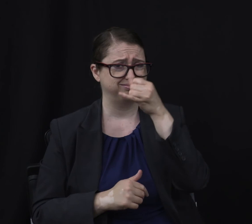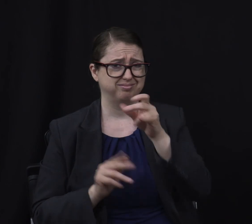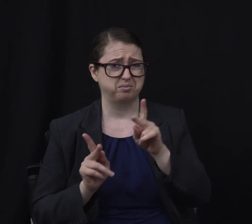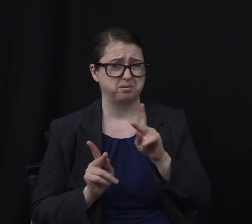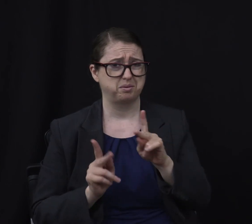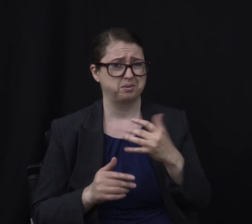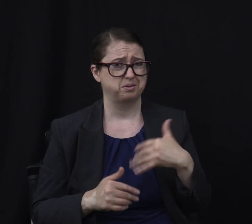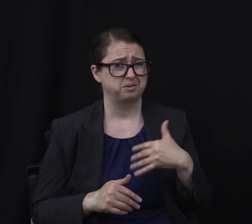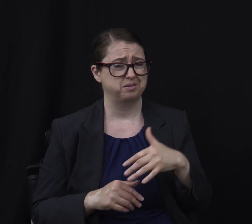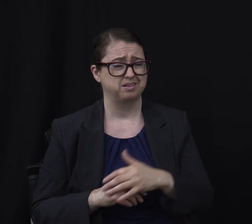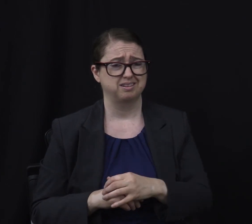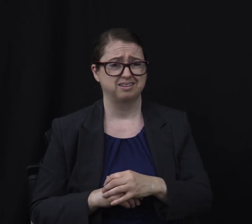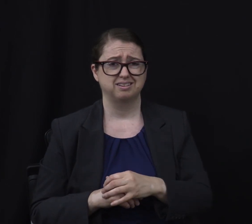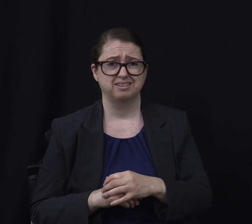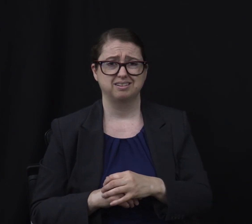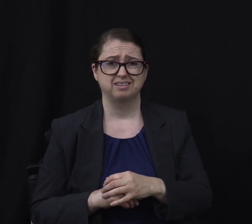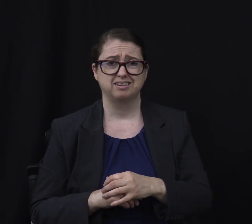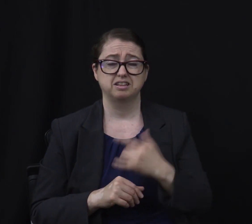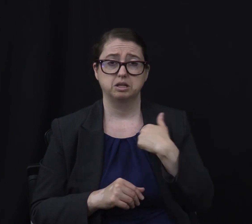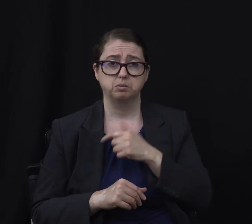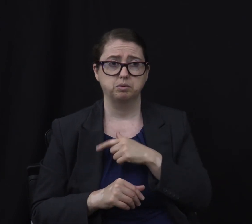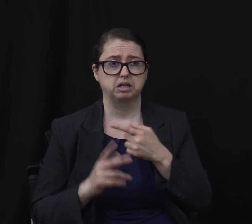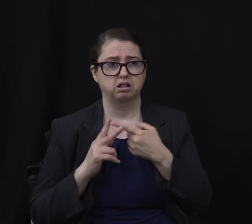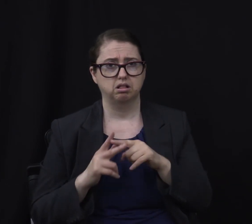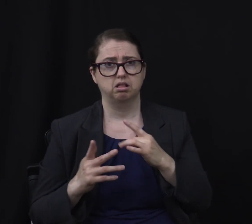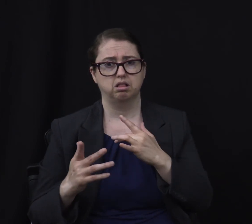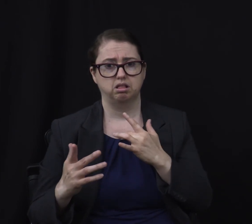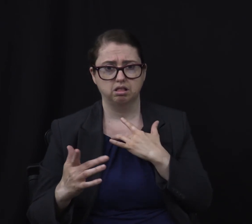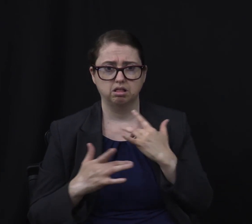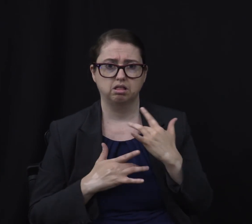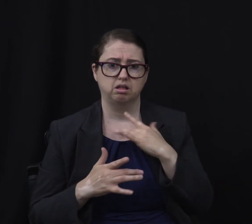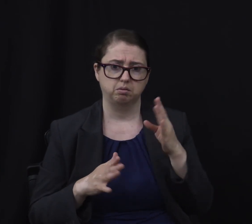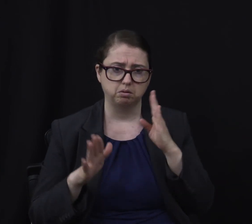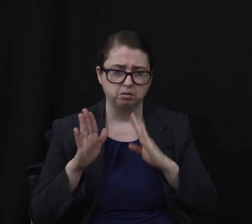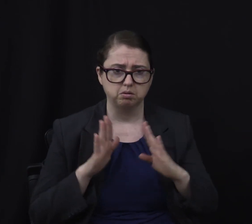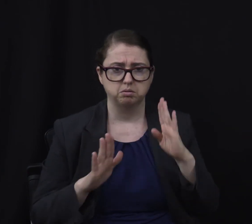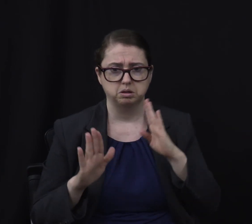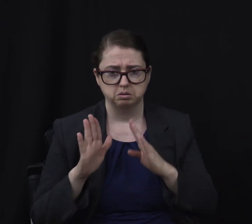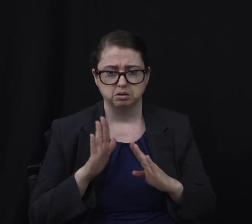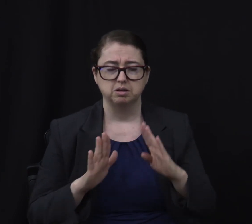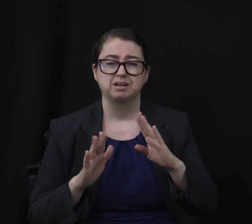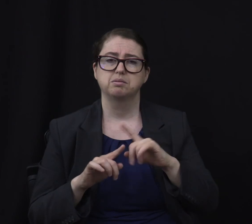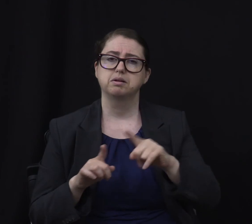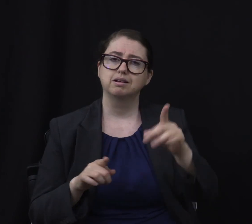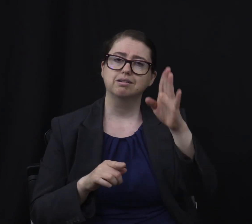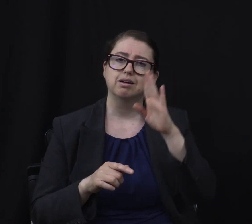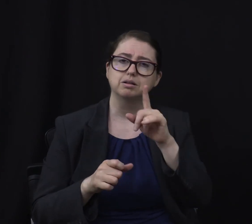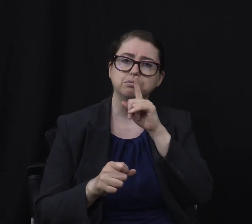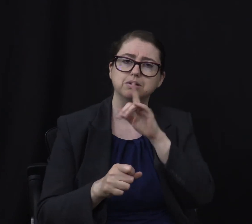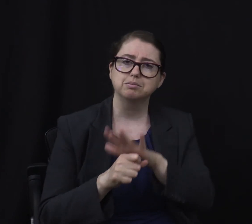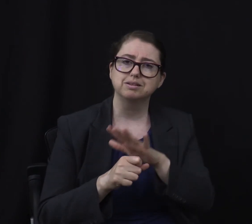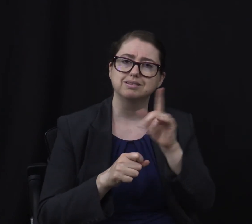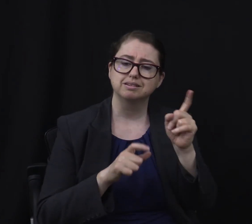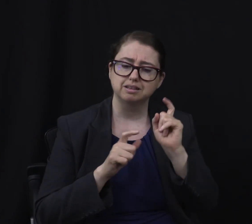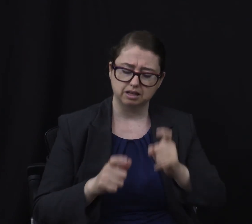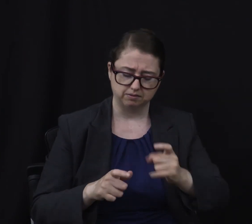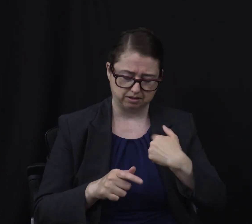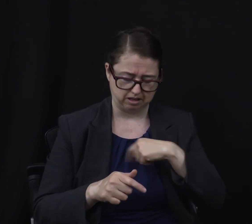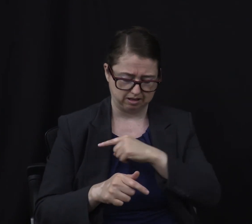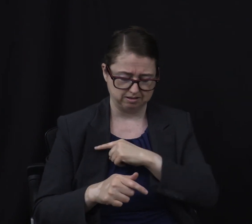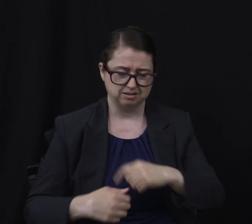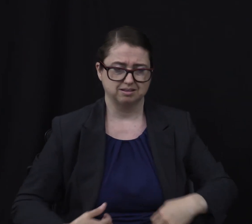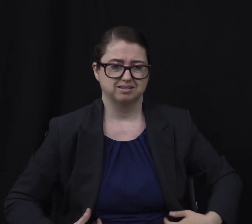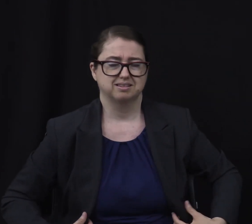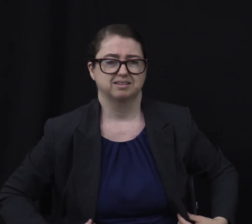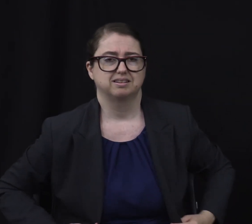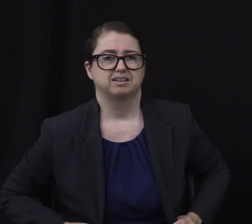To stir up worry within our own souls when the promises of God are within our own reach. To put the promises of